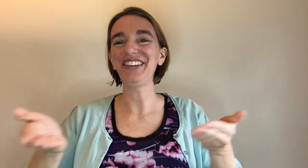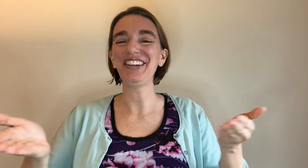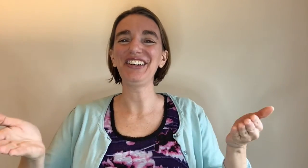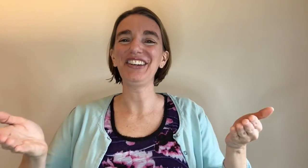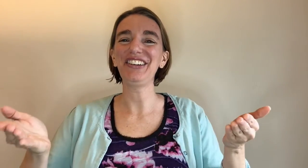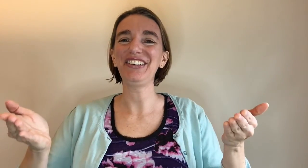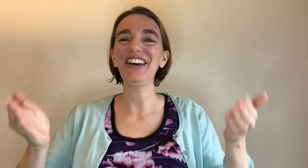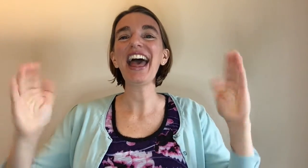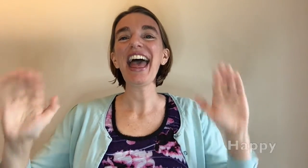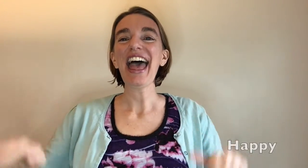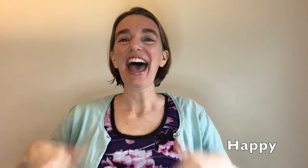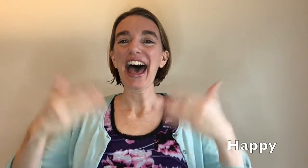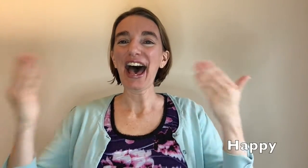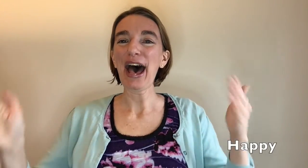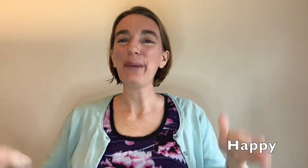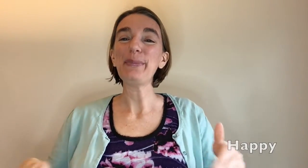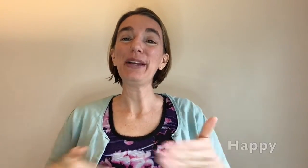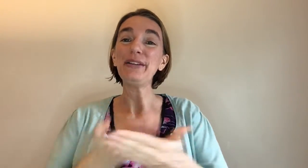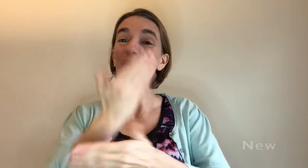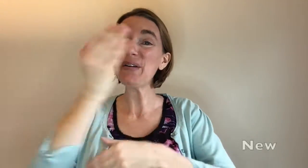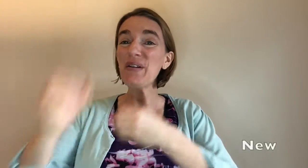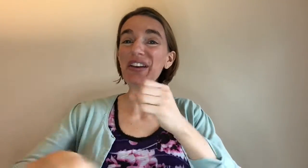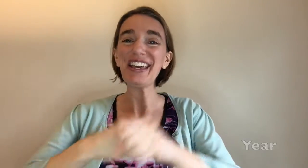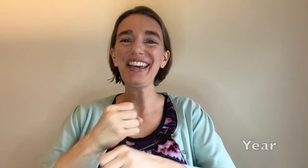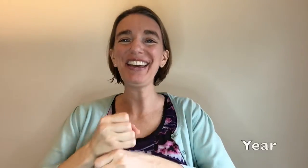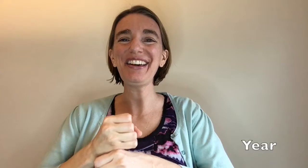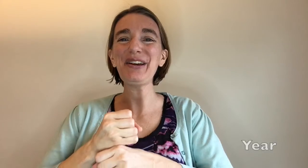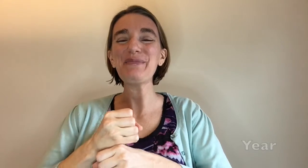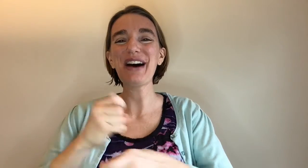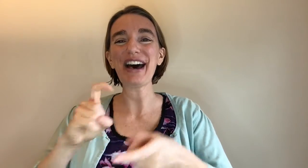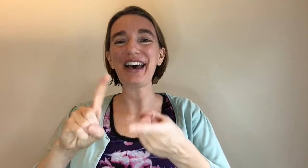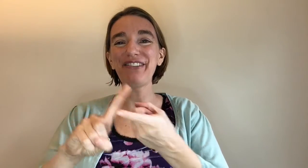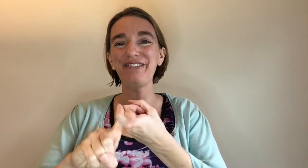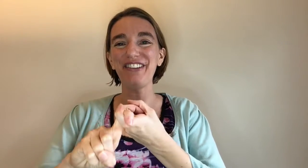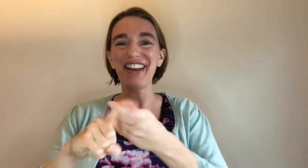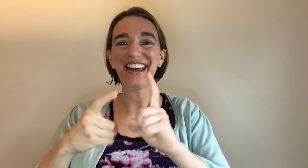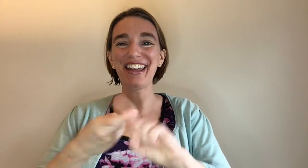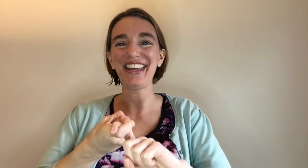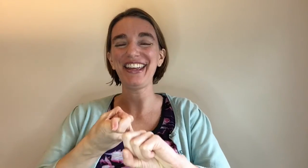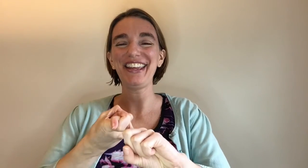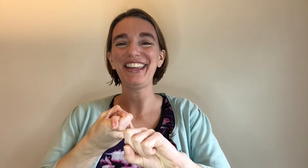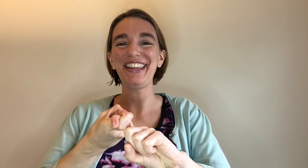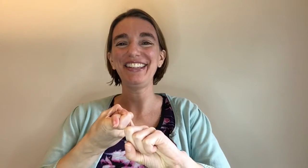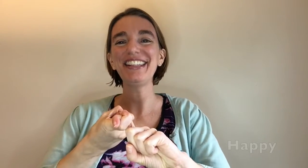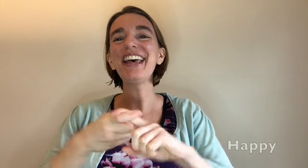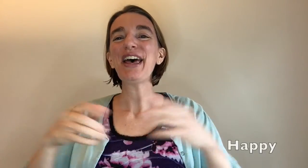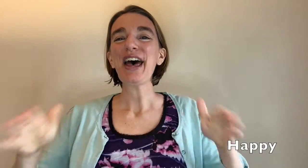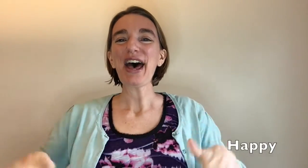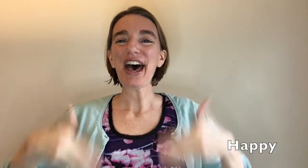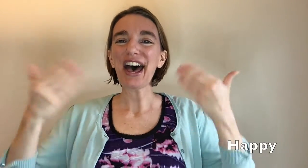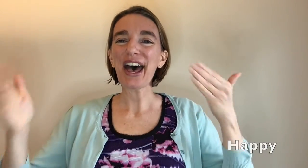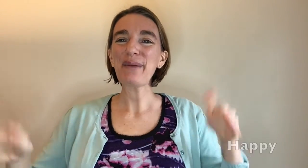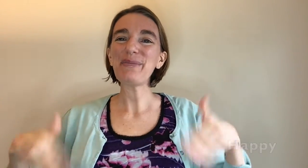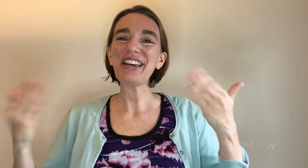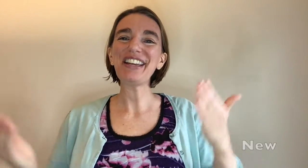you. Happy New Year, my friends. Happy